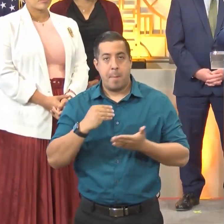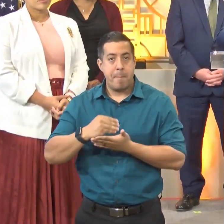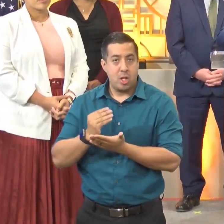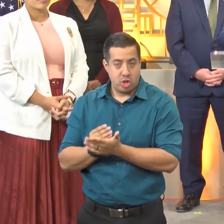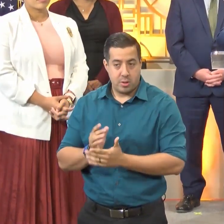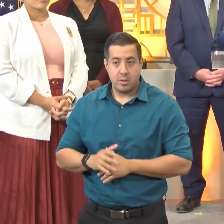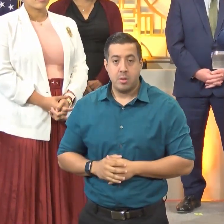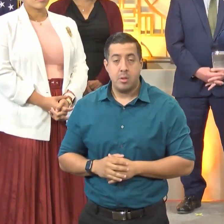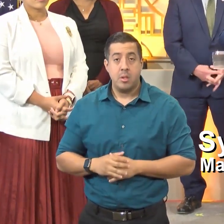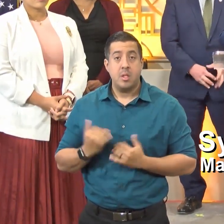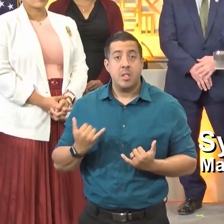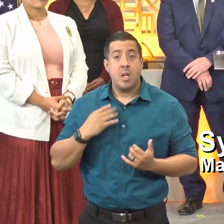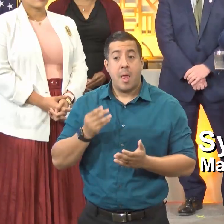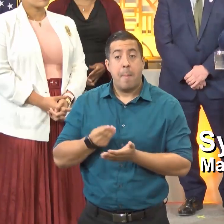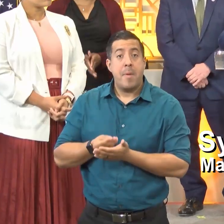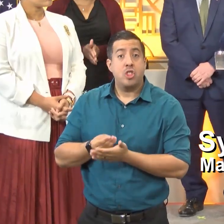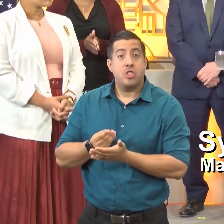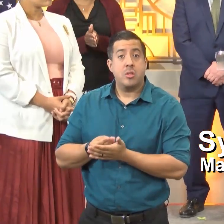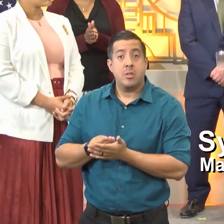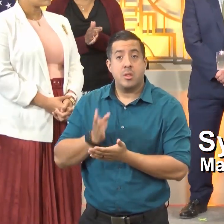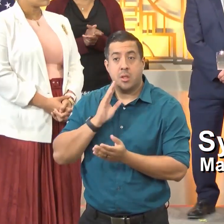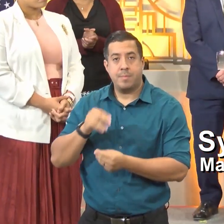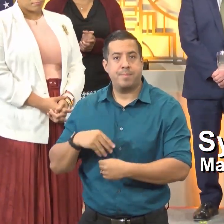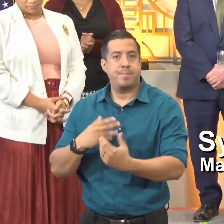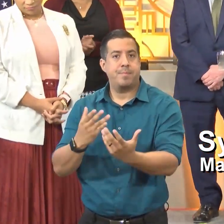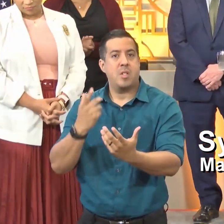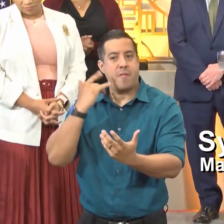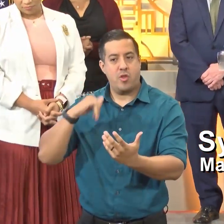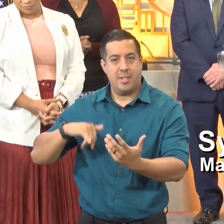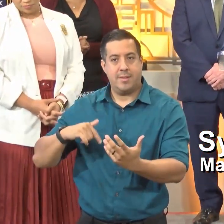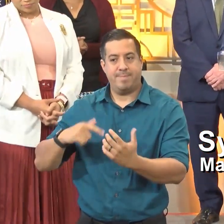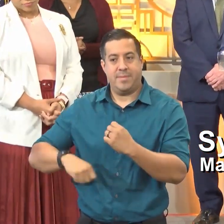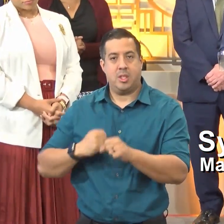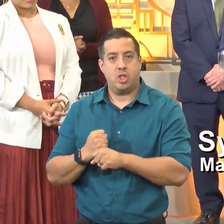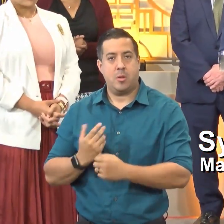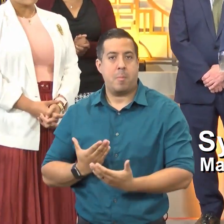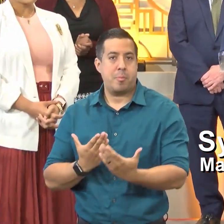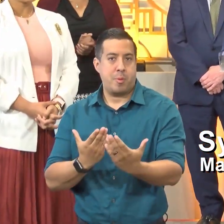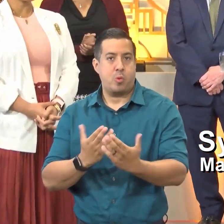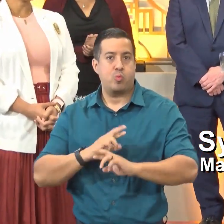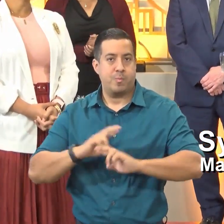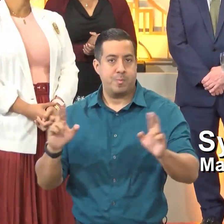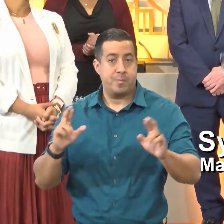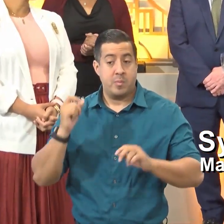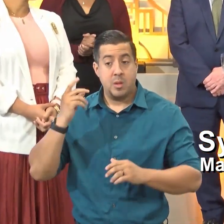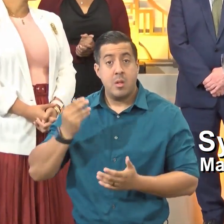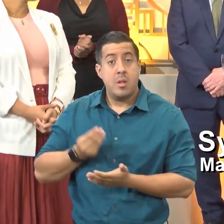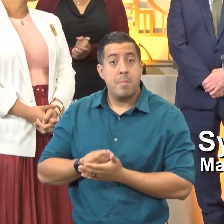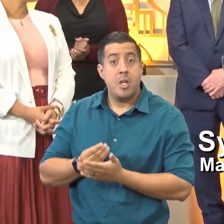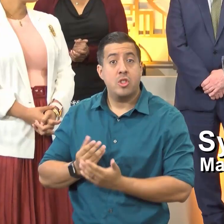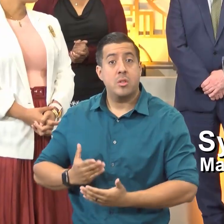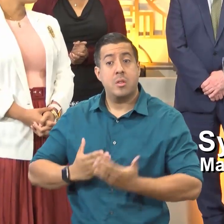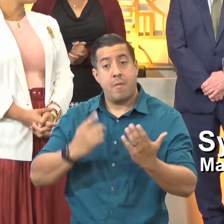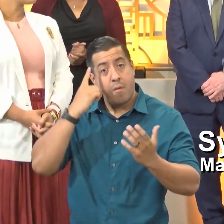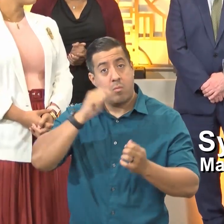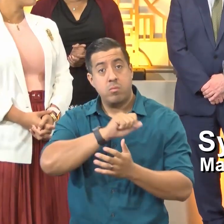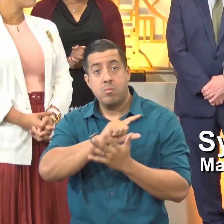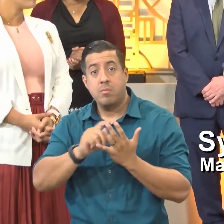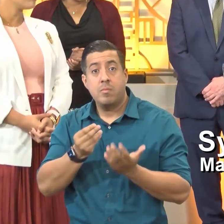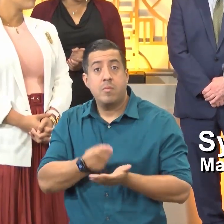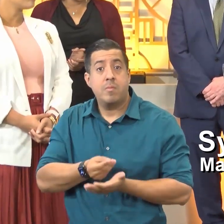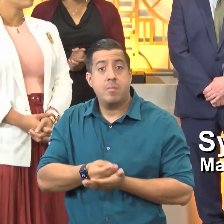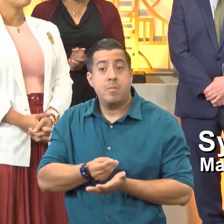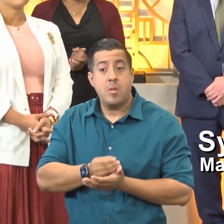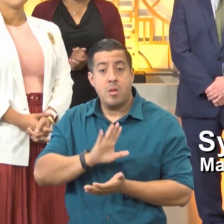and I'm pleased to present the proposed budget for this upcoming year. The proposed budget for all funds